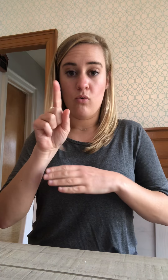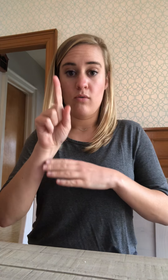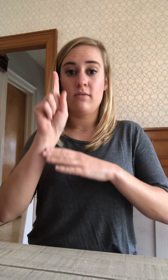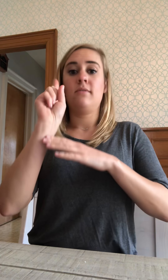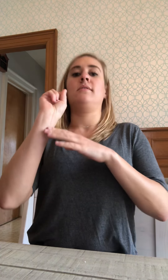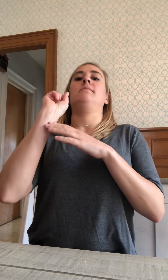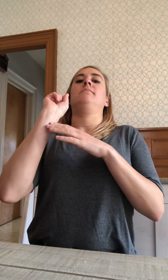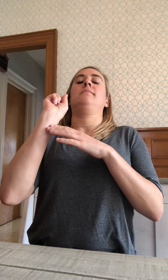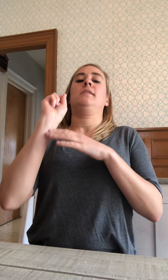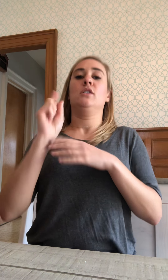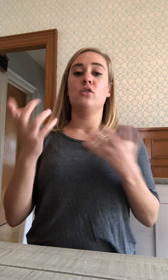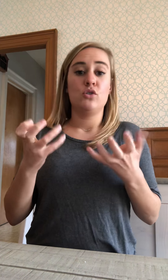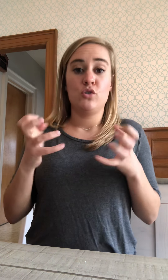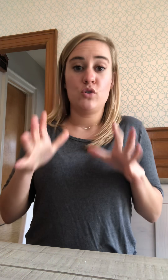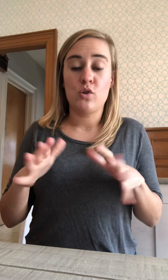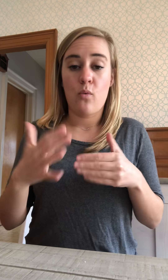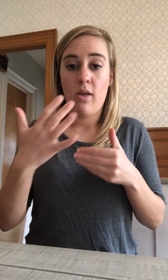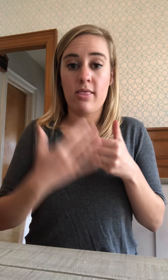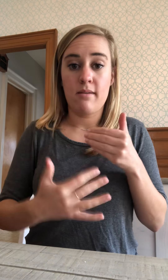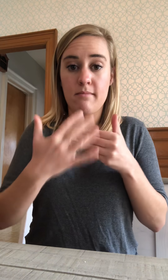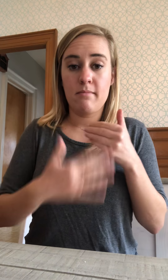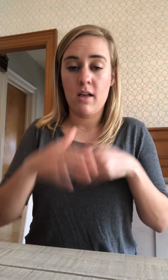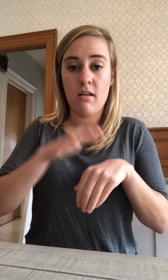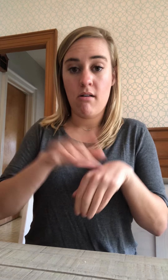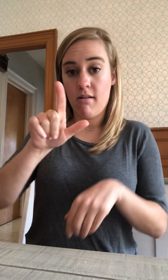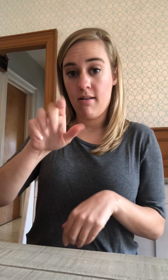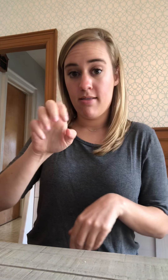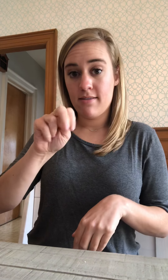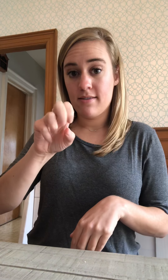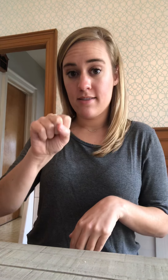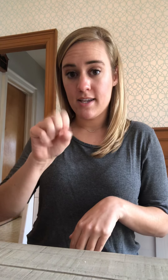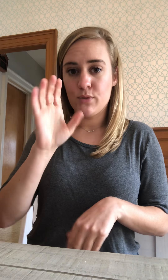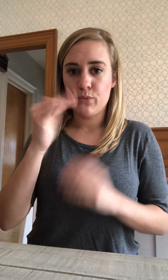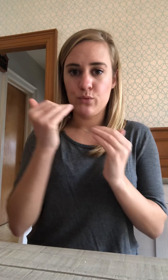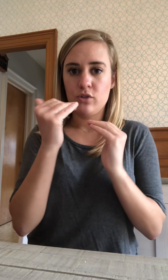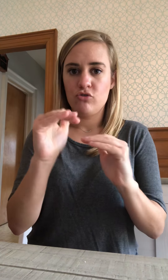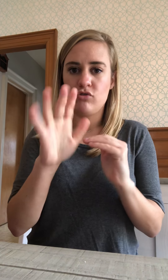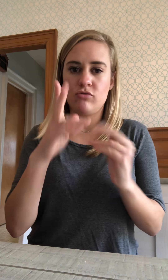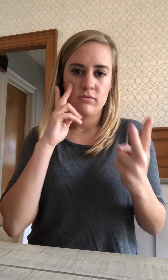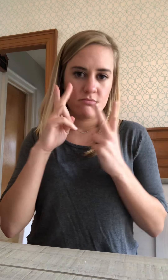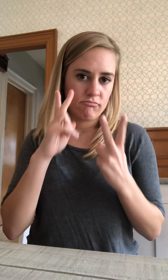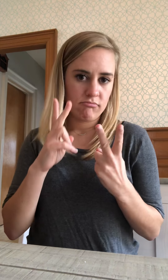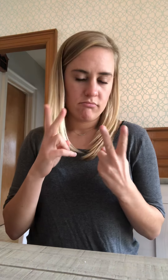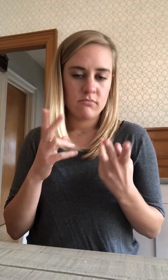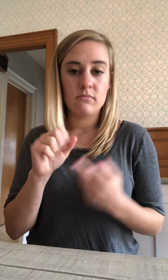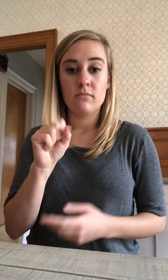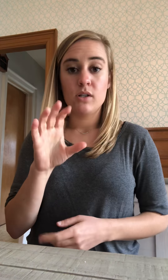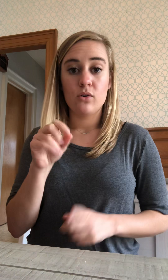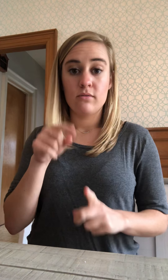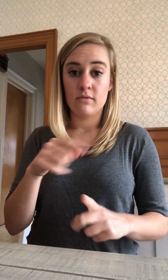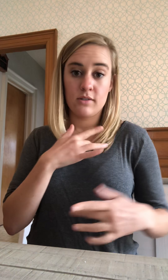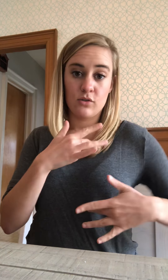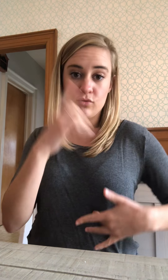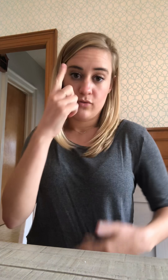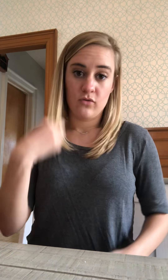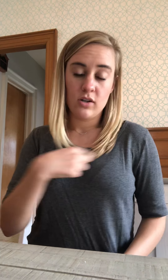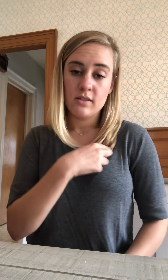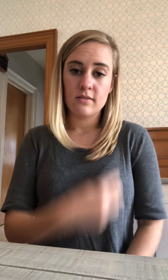blood settle out over the lens, which will restrict vision. All right, so this is a concern for us.